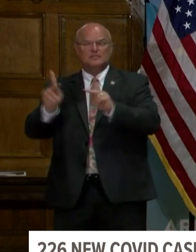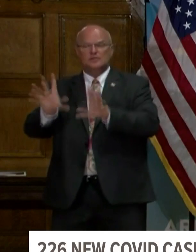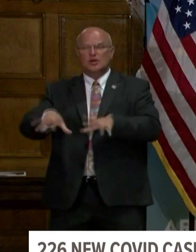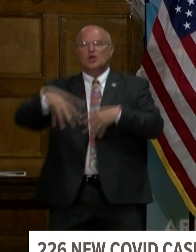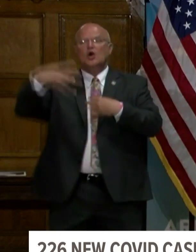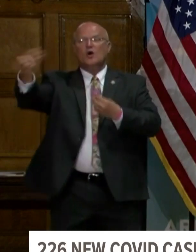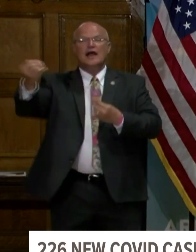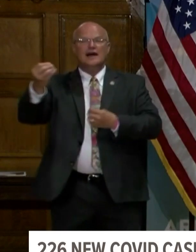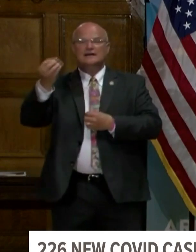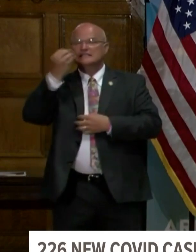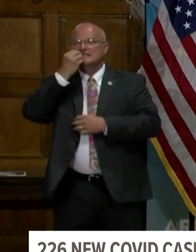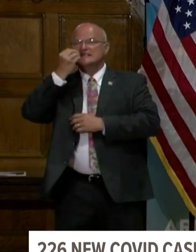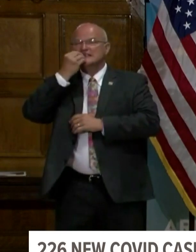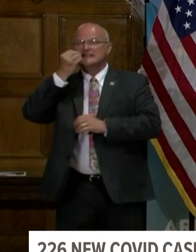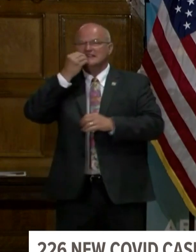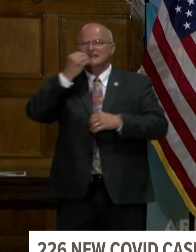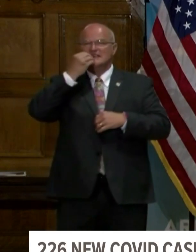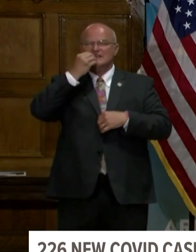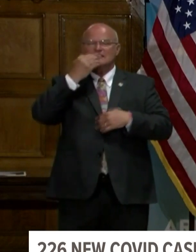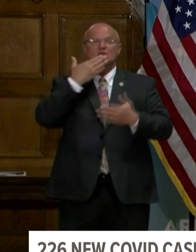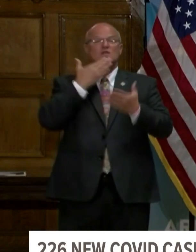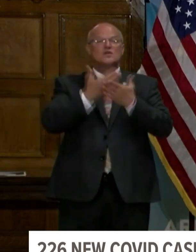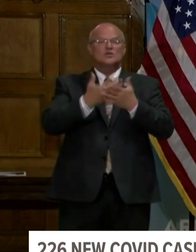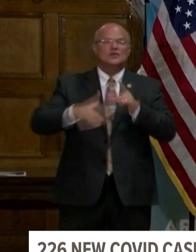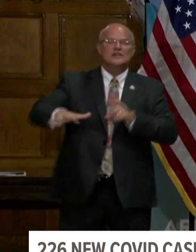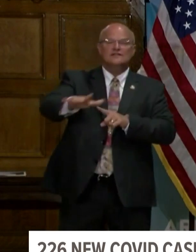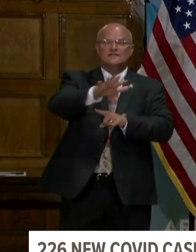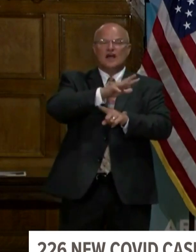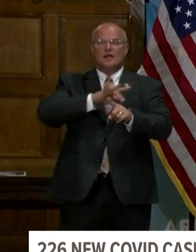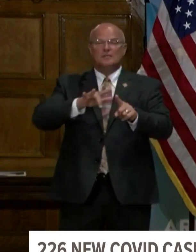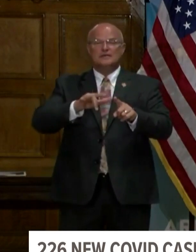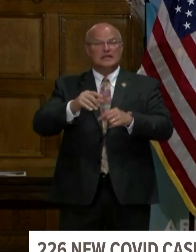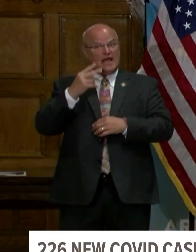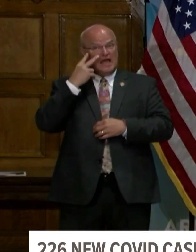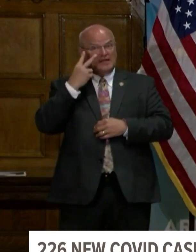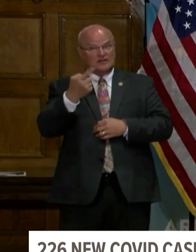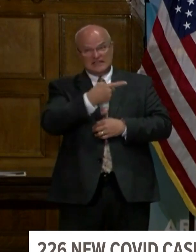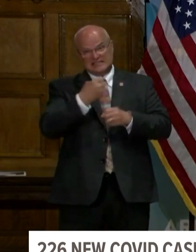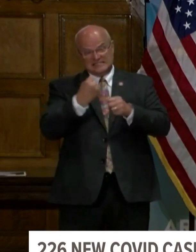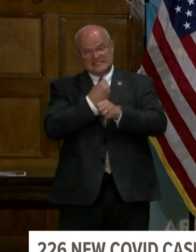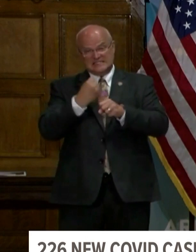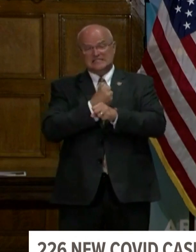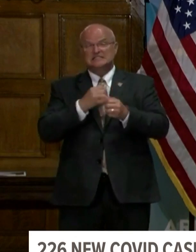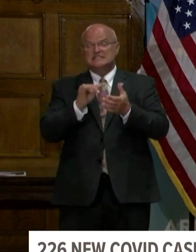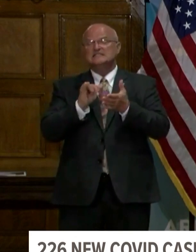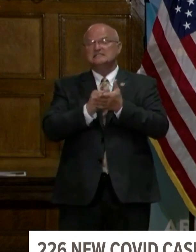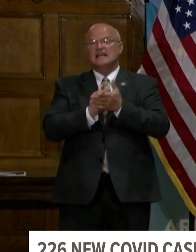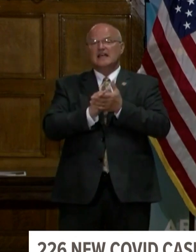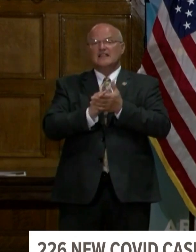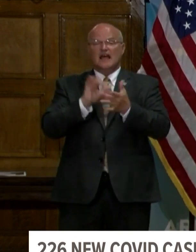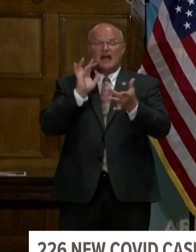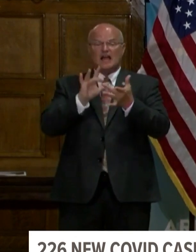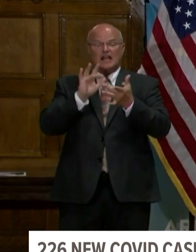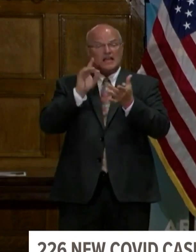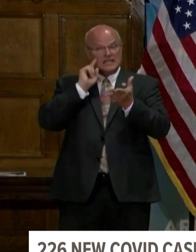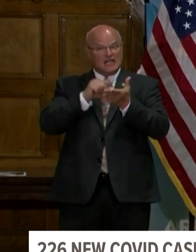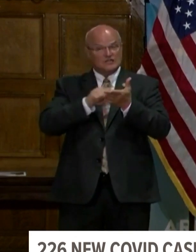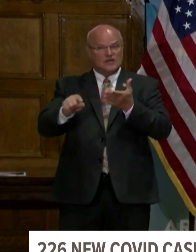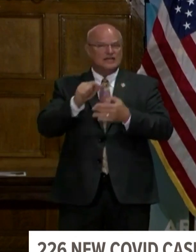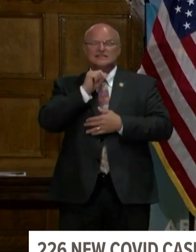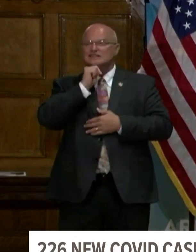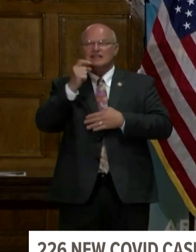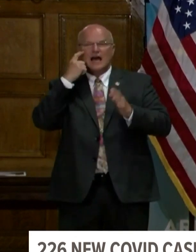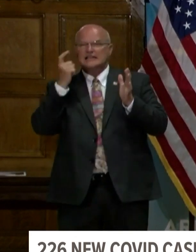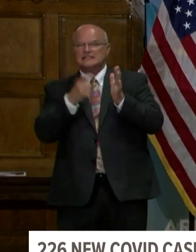go out, dine out, and enjoy in a healthy environment. And you can see from these statistics that our contact tracing does